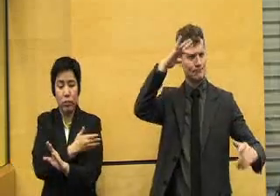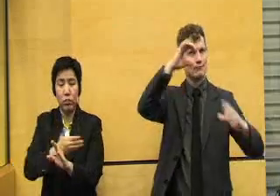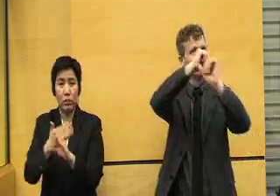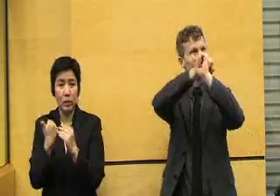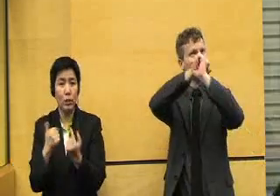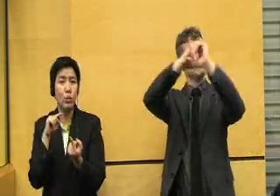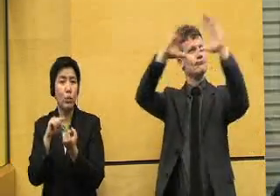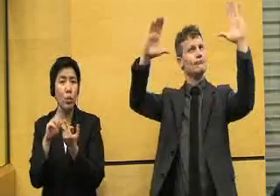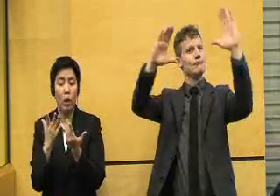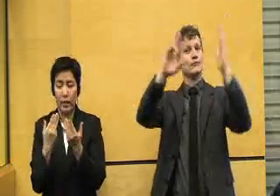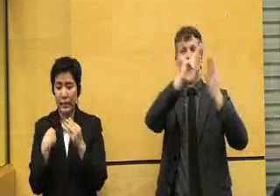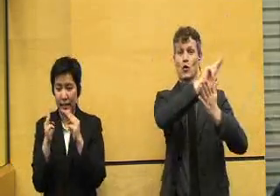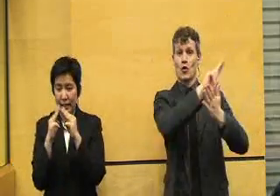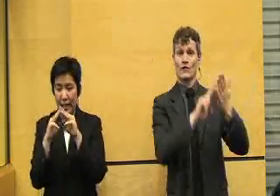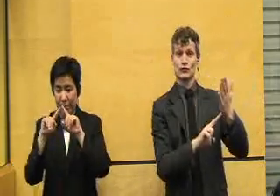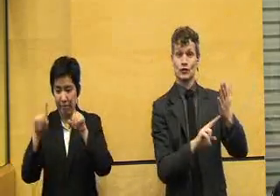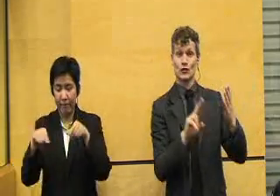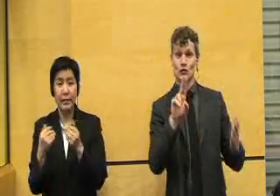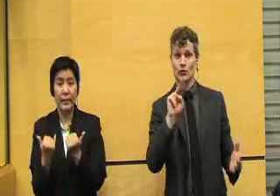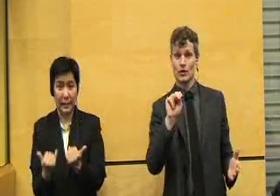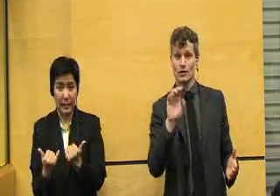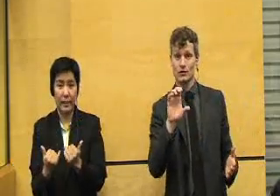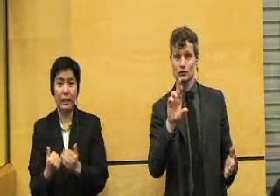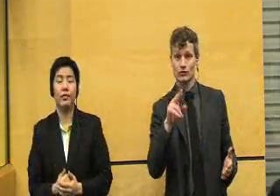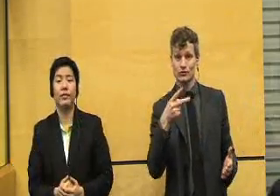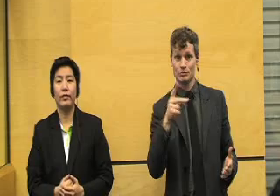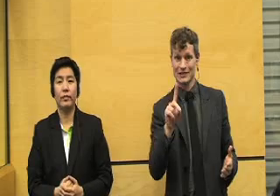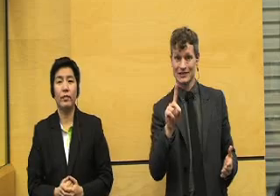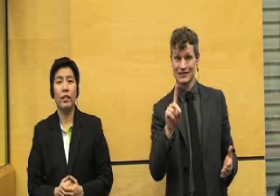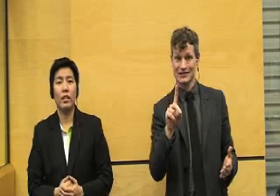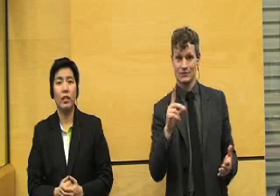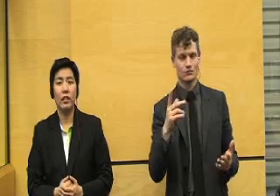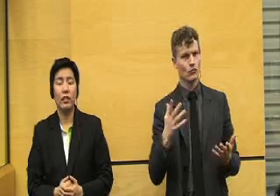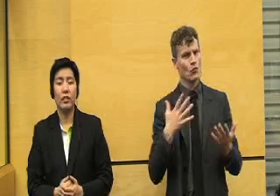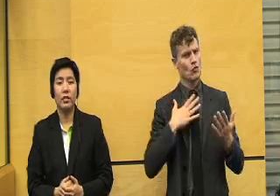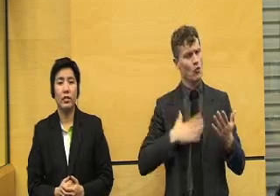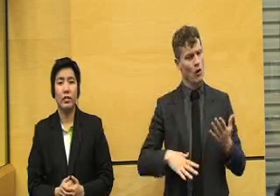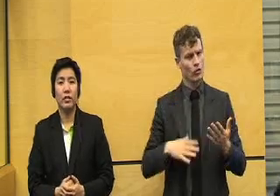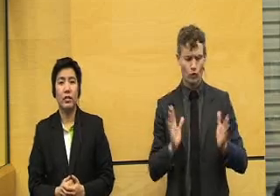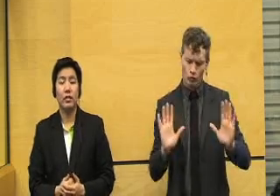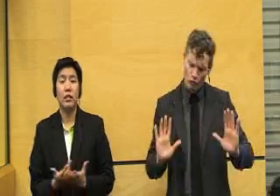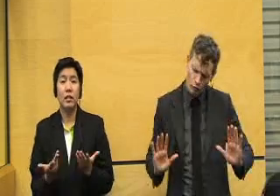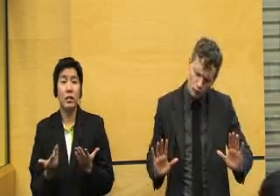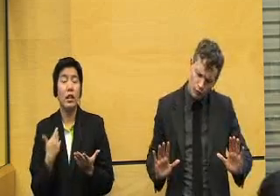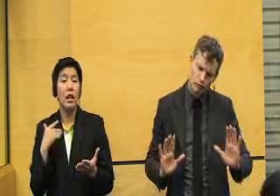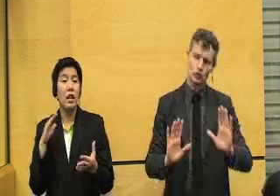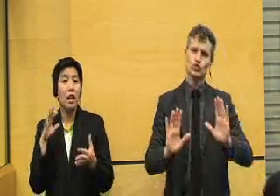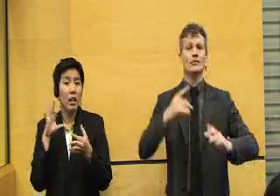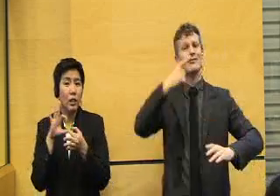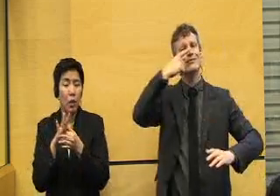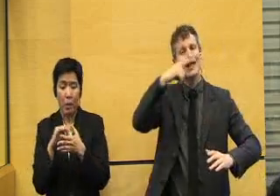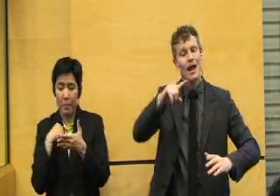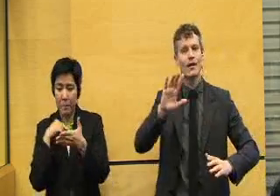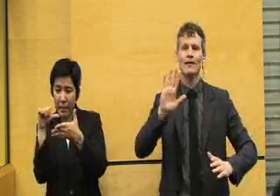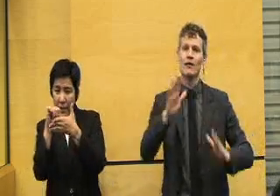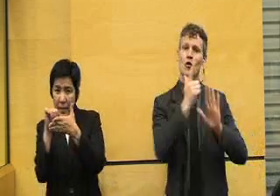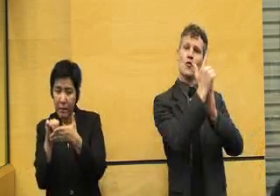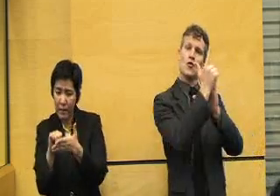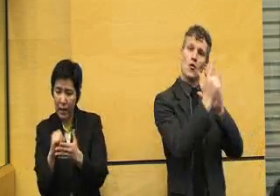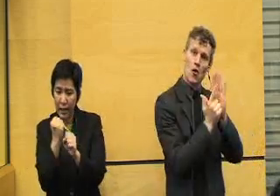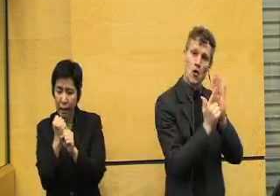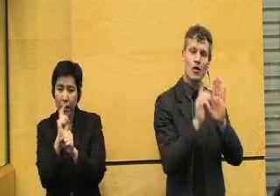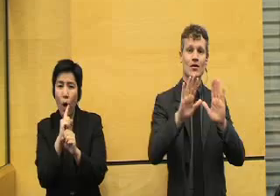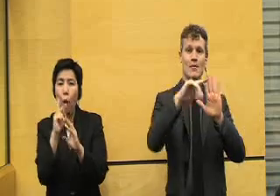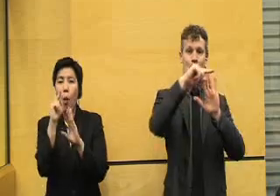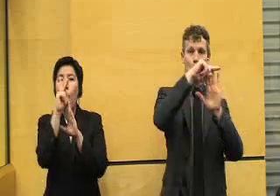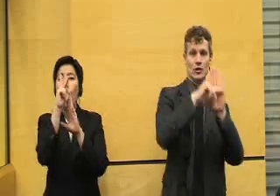vehicle for fostering national disability laws and policy changes in Thailand. As a